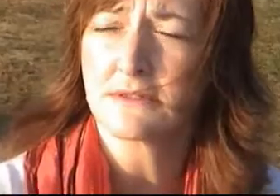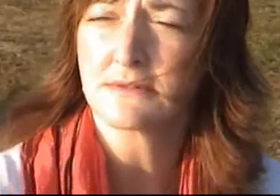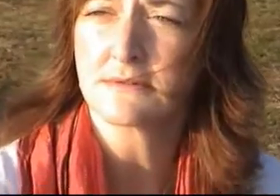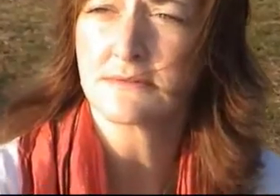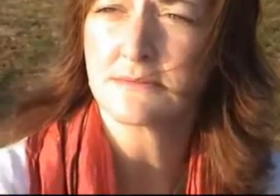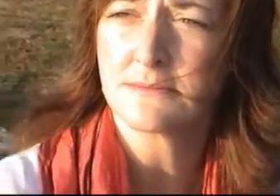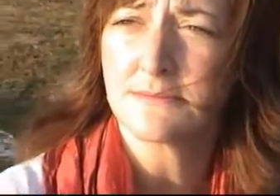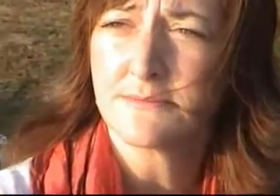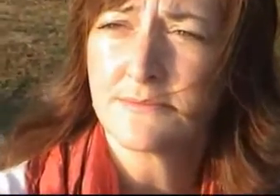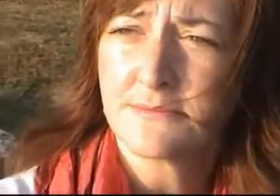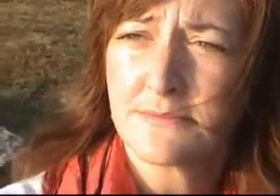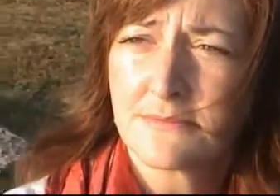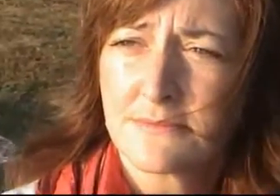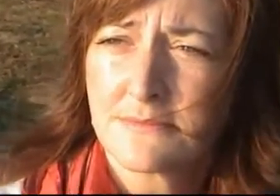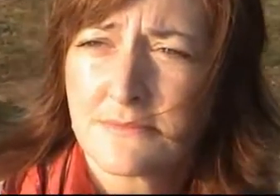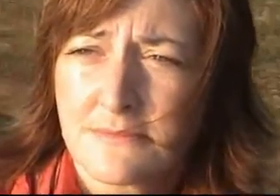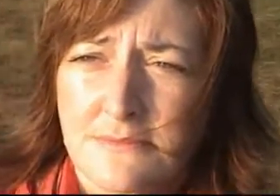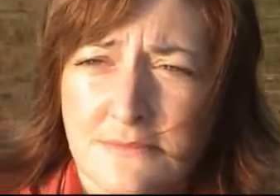heart.